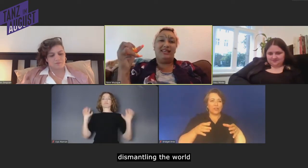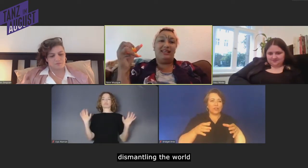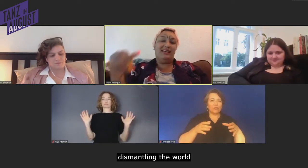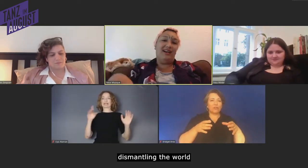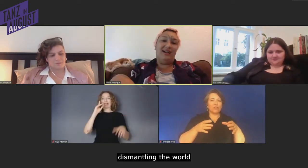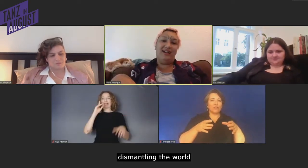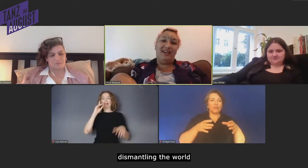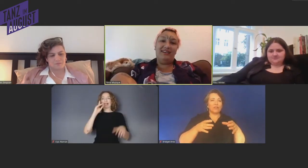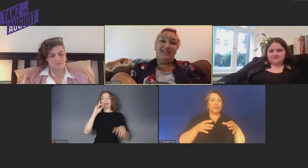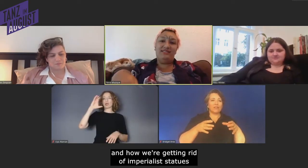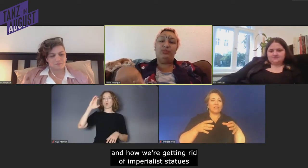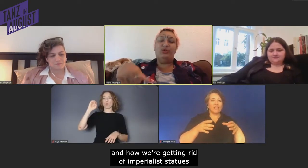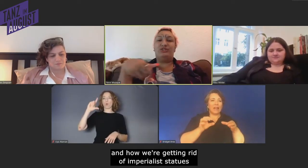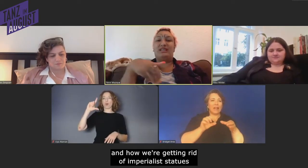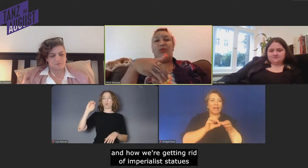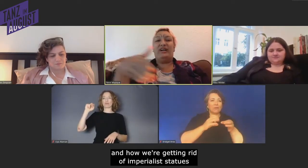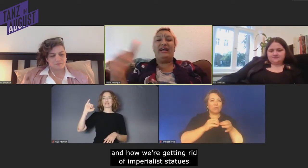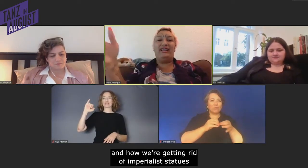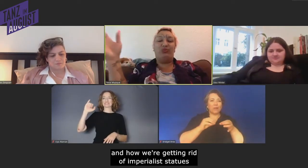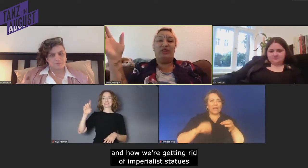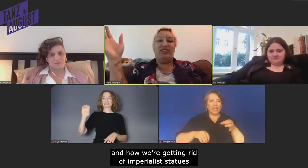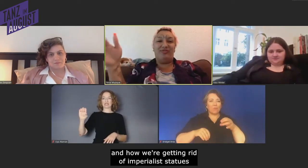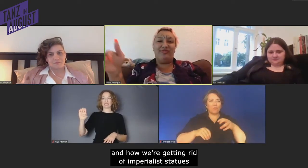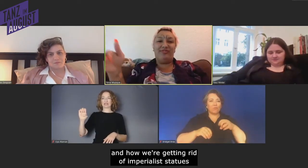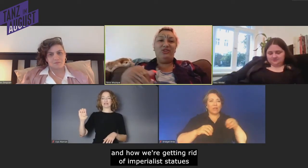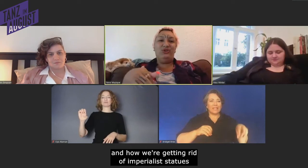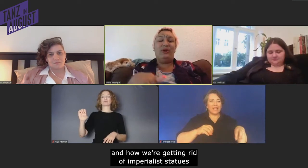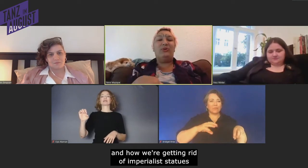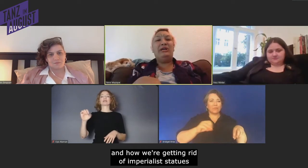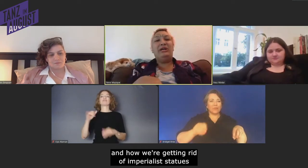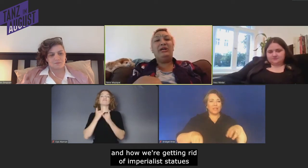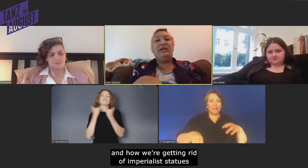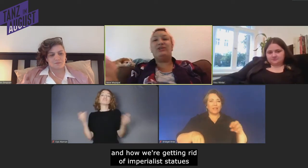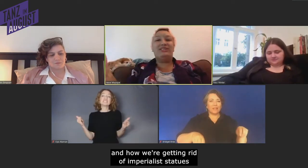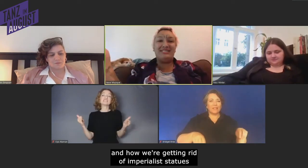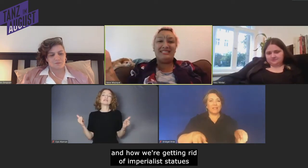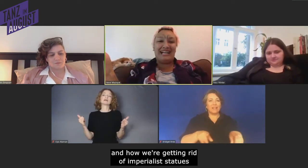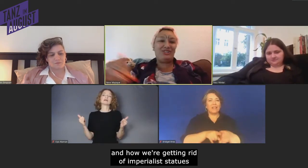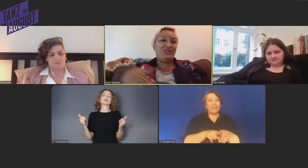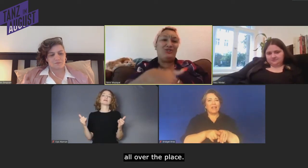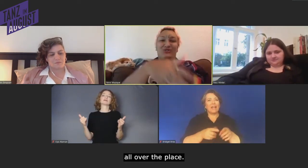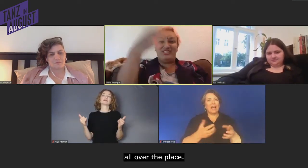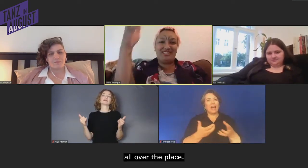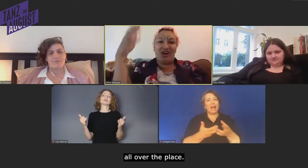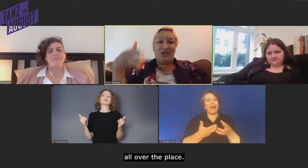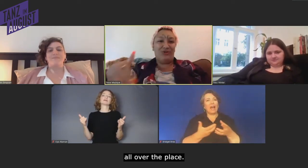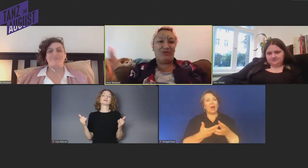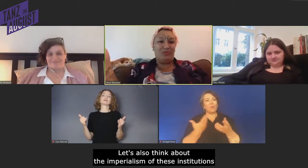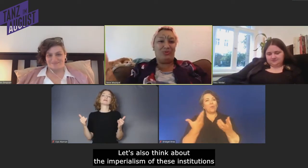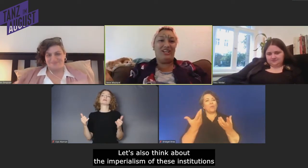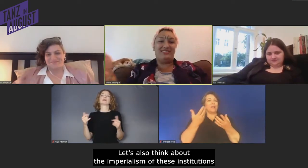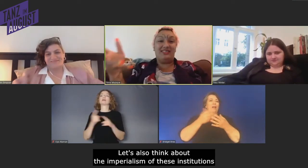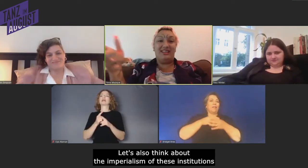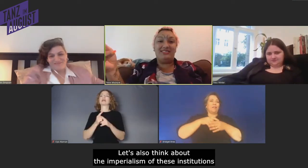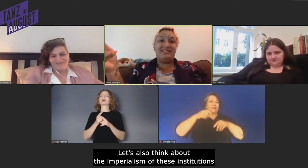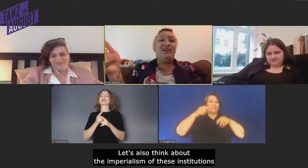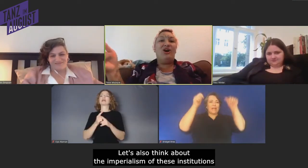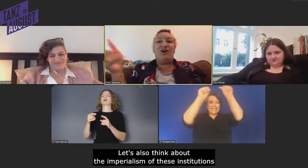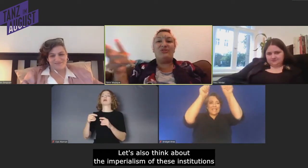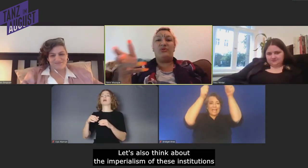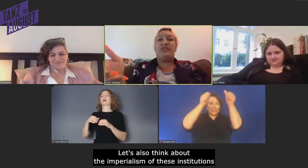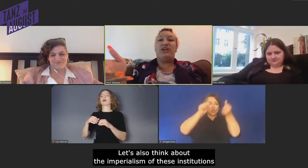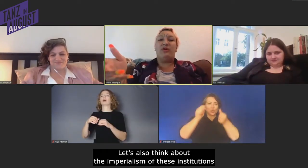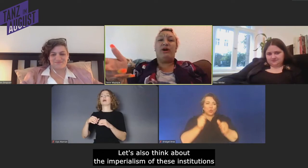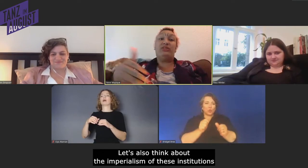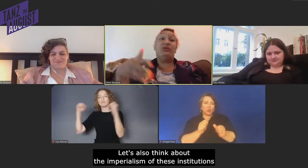dismantling, similar to how we're getting rid of, imperialist statues all over the place. Let's